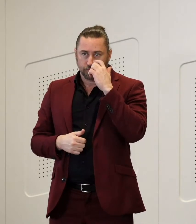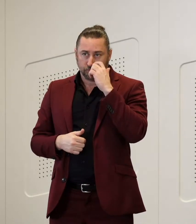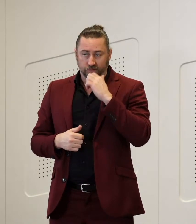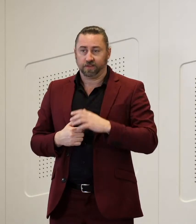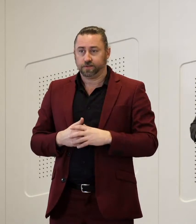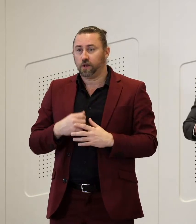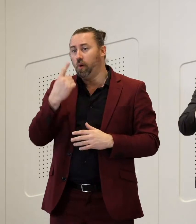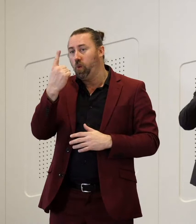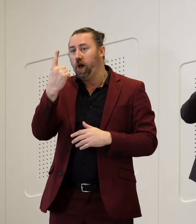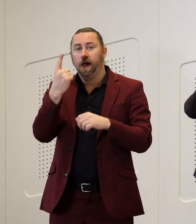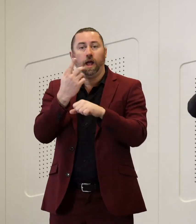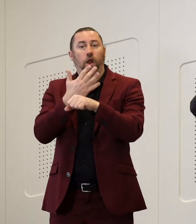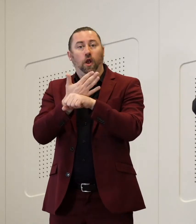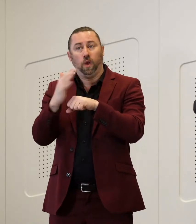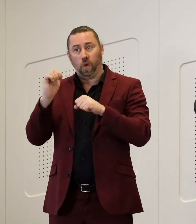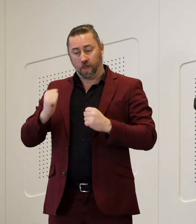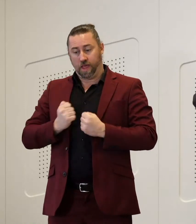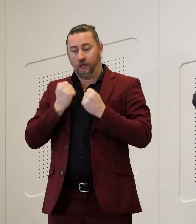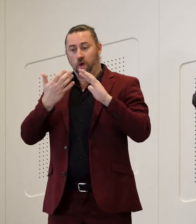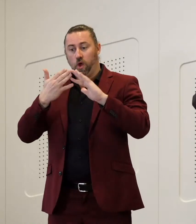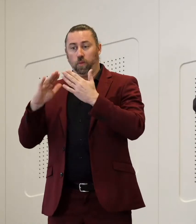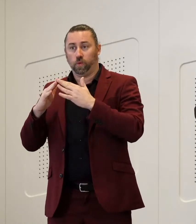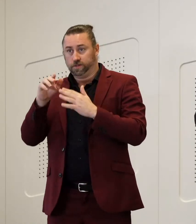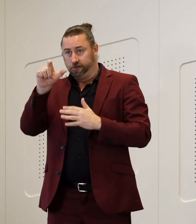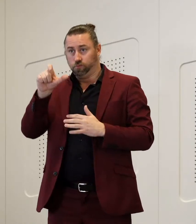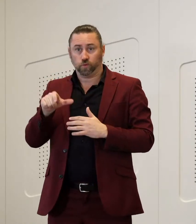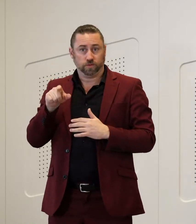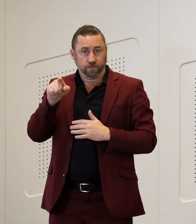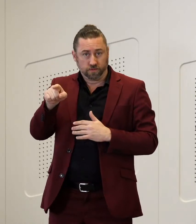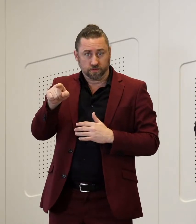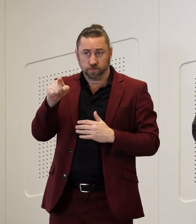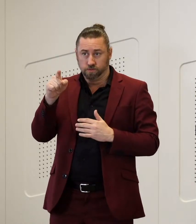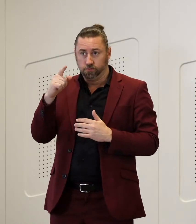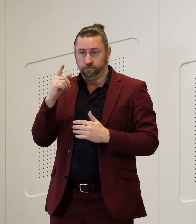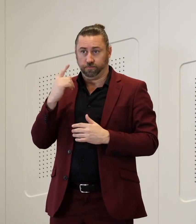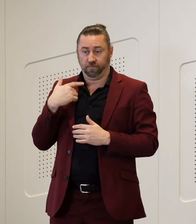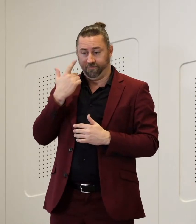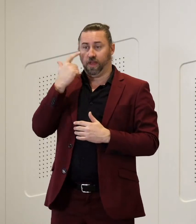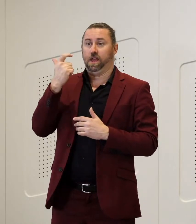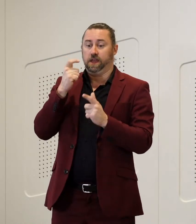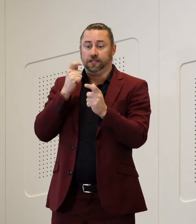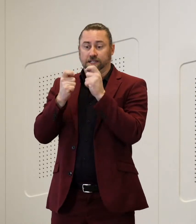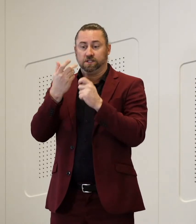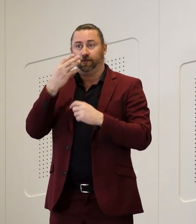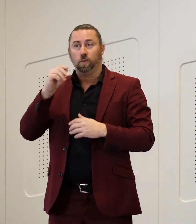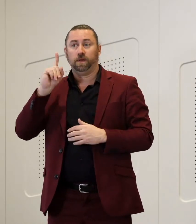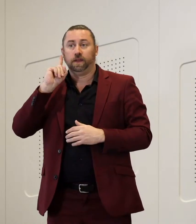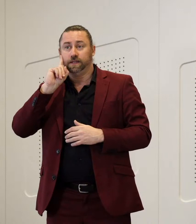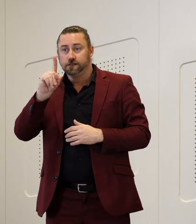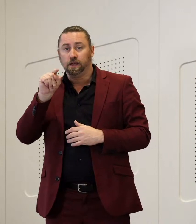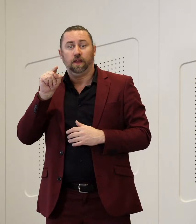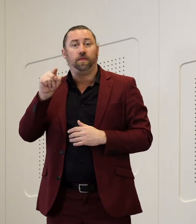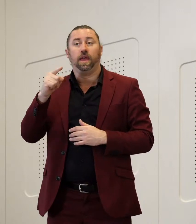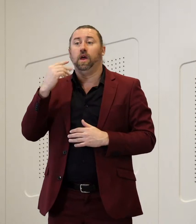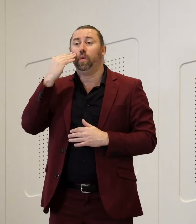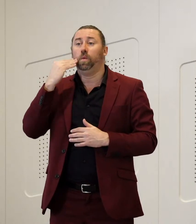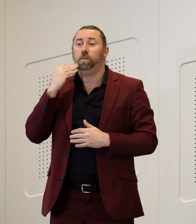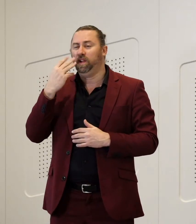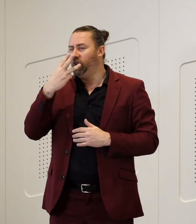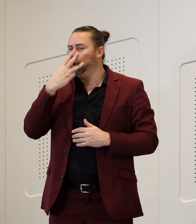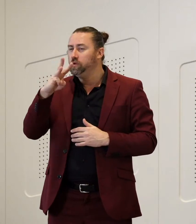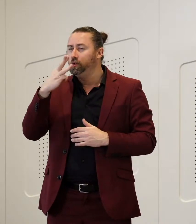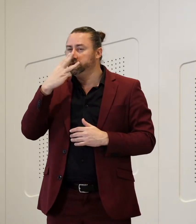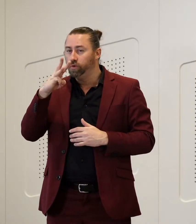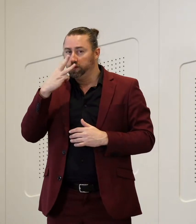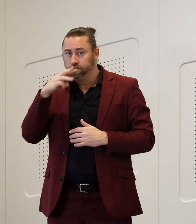So 1 new community acquired case in the last 24 hours, and this is a woman in her 30s